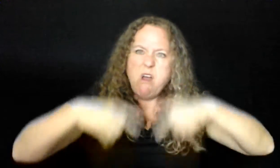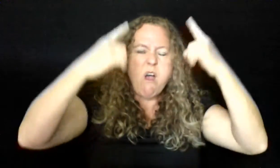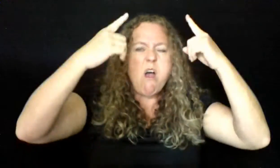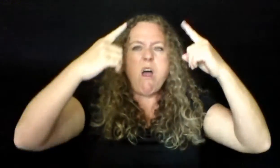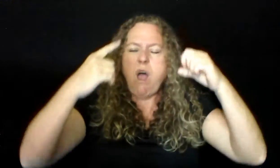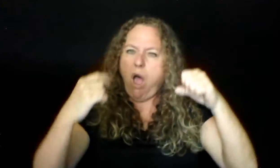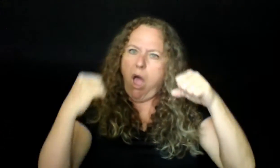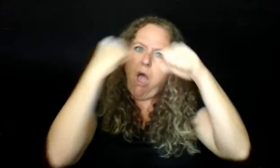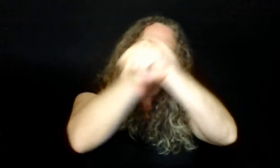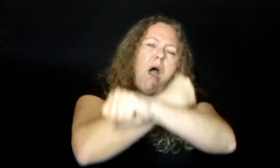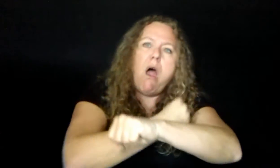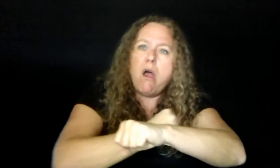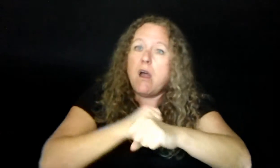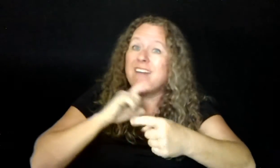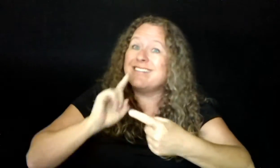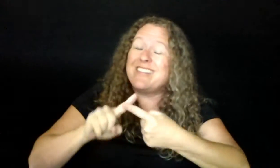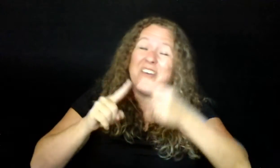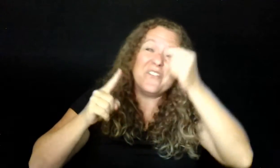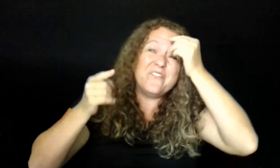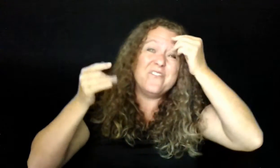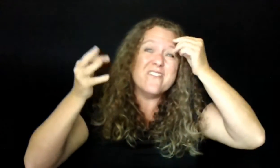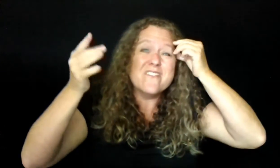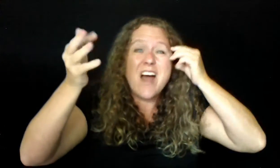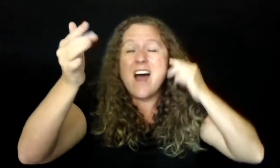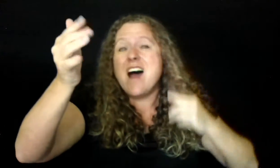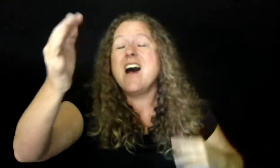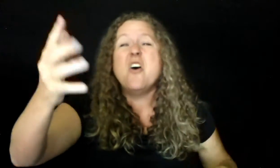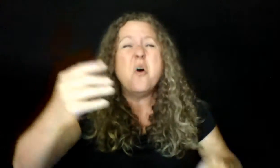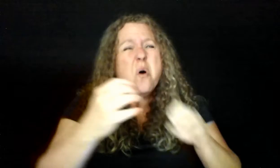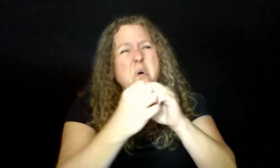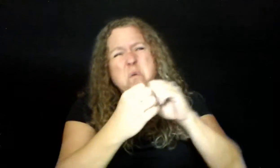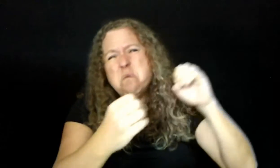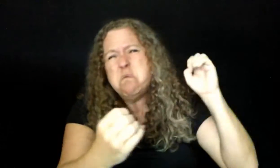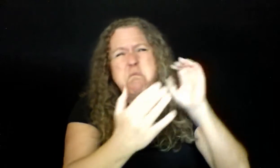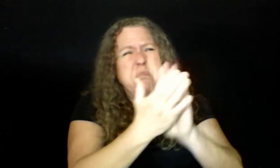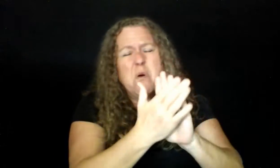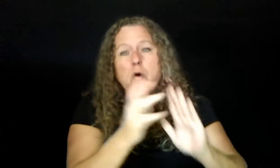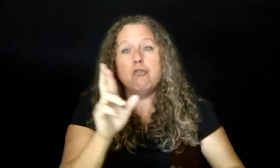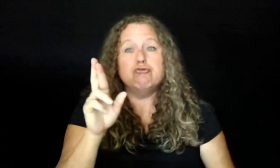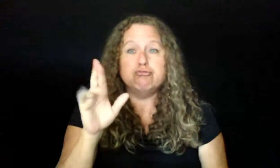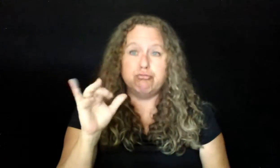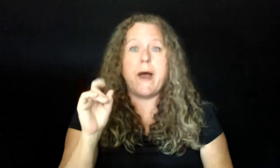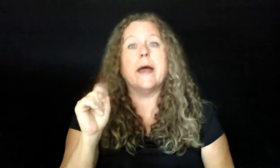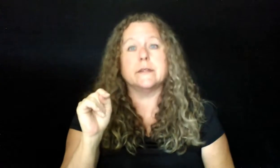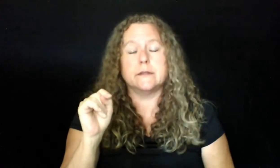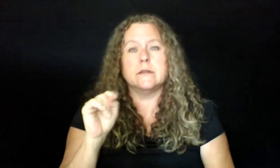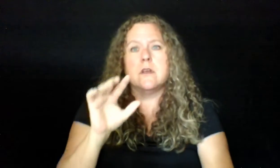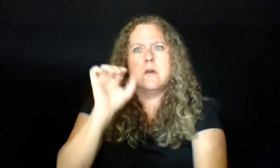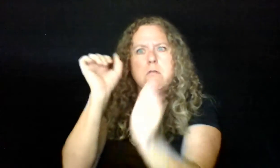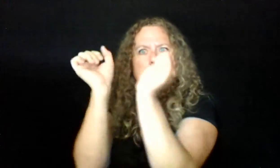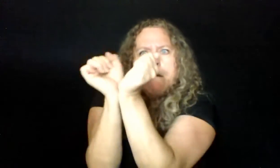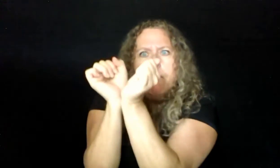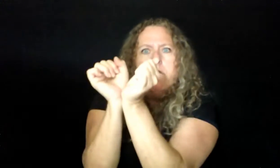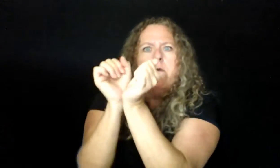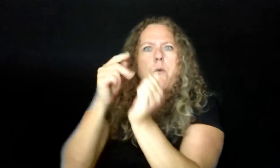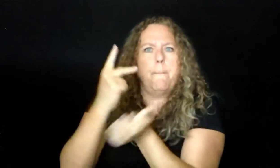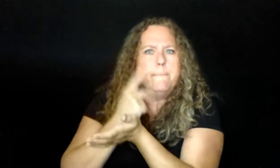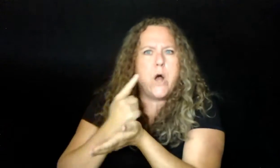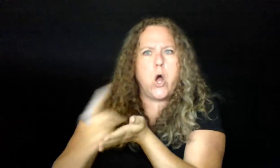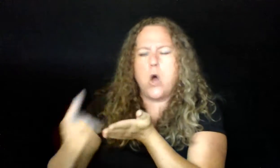ensued some more, until finally it came to a point where there was a fight, a riot breaks out, Paul is arrested, and they determine that he's broken a couple